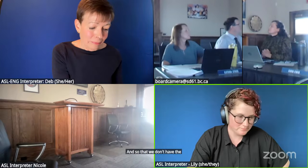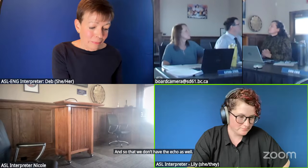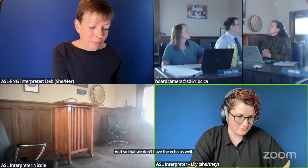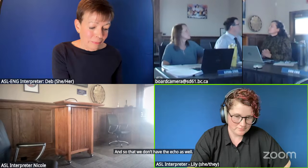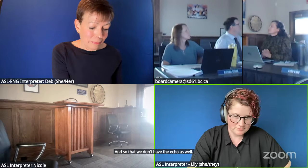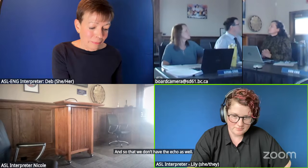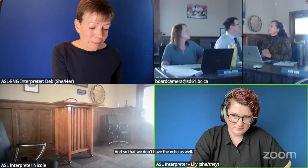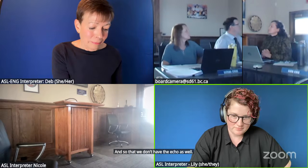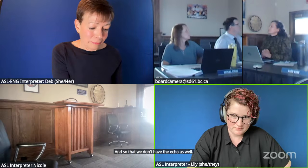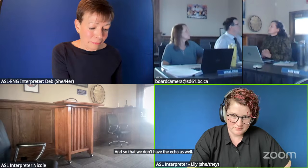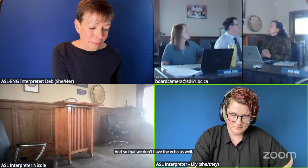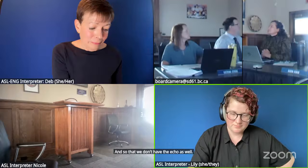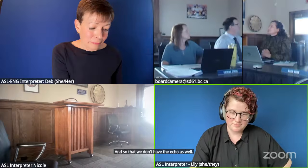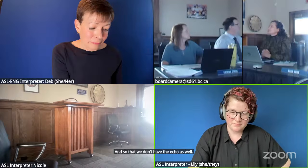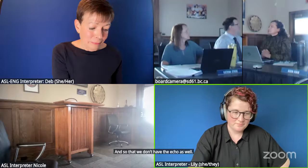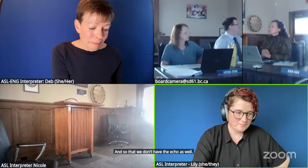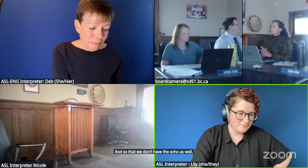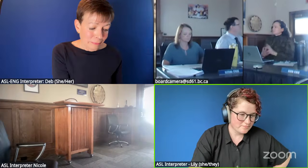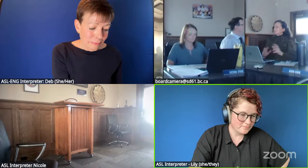well.